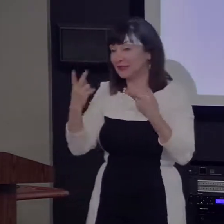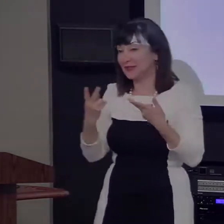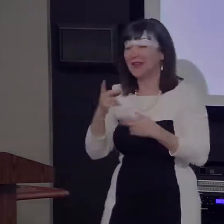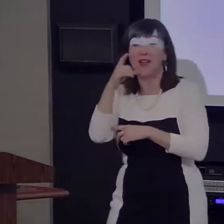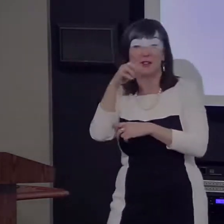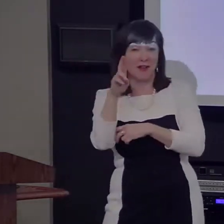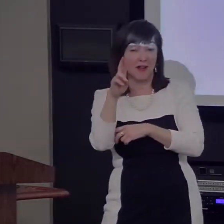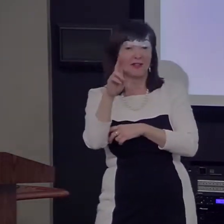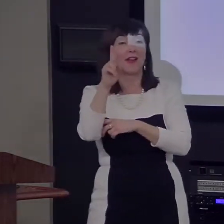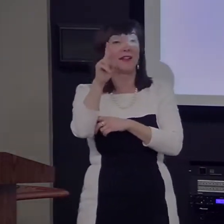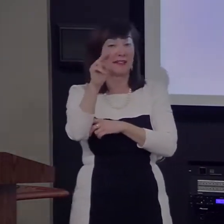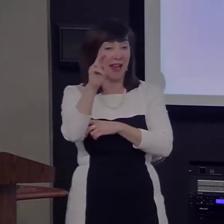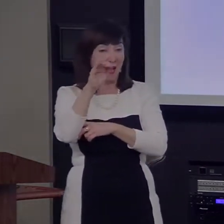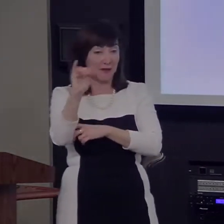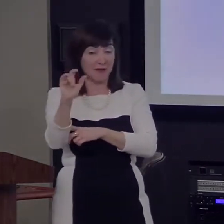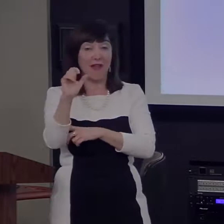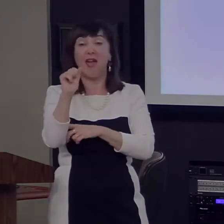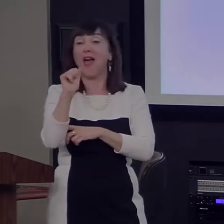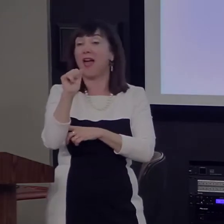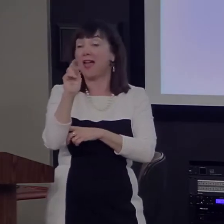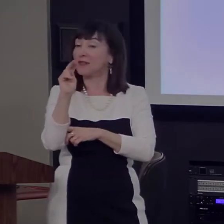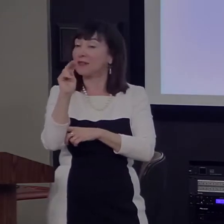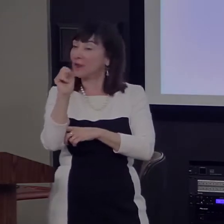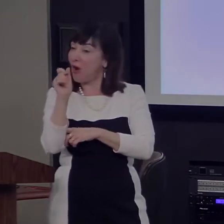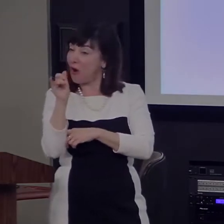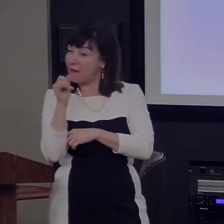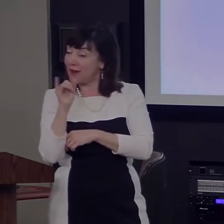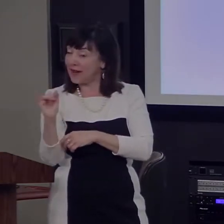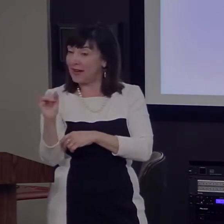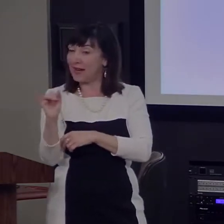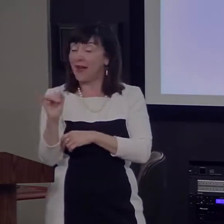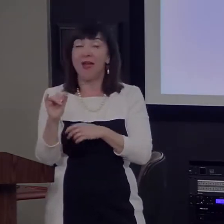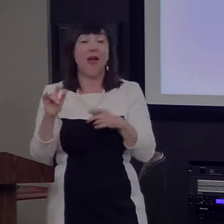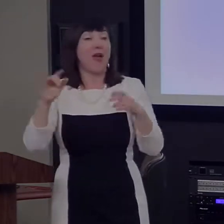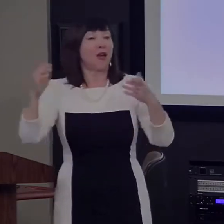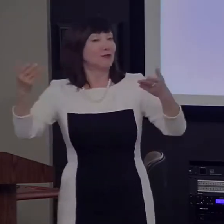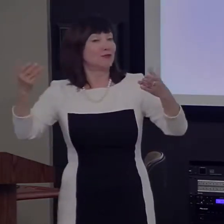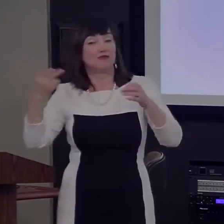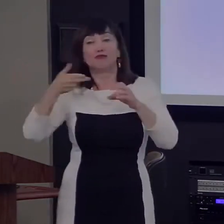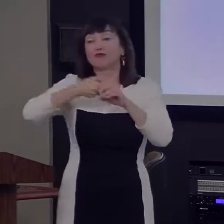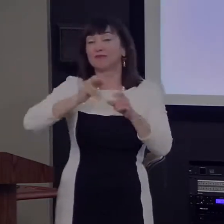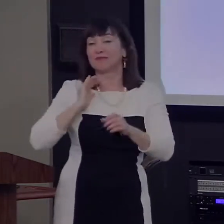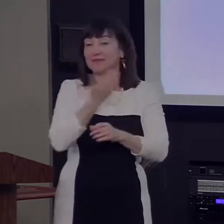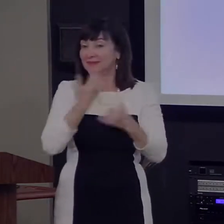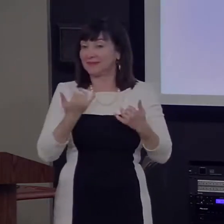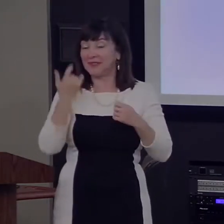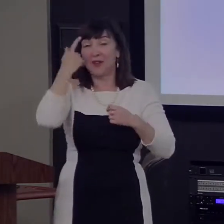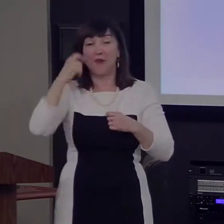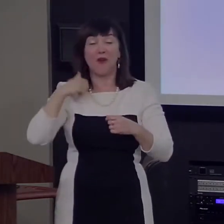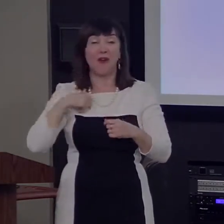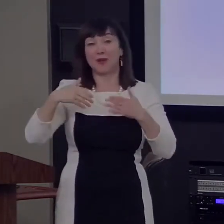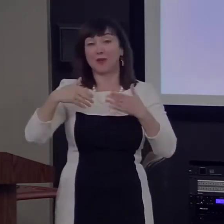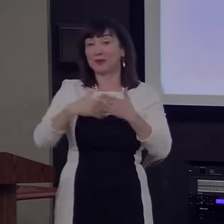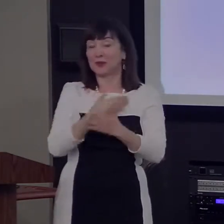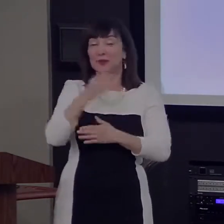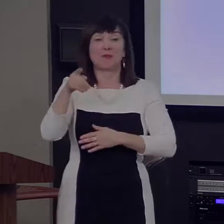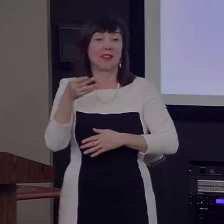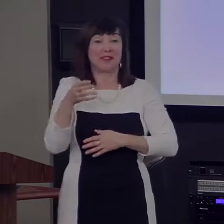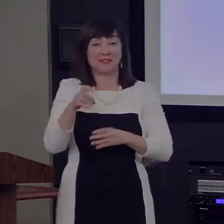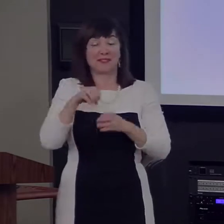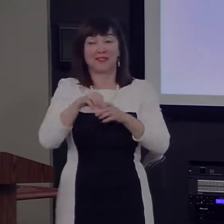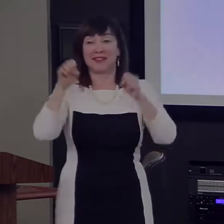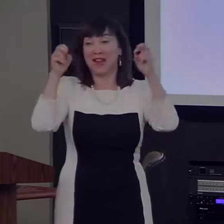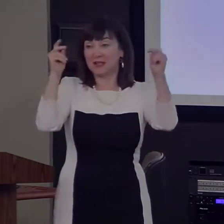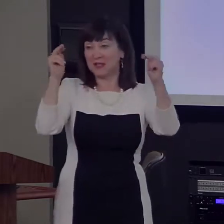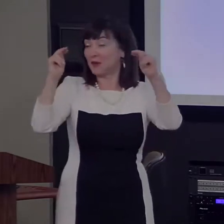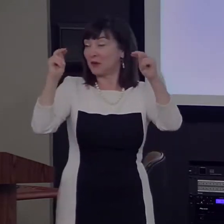And I am delighted to welcome with us to us today Dr. Daniel Ansari, who is joining us today